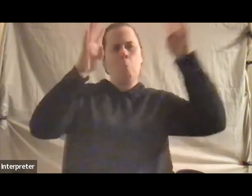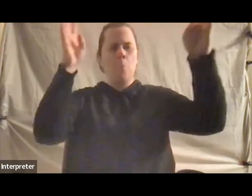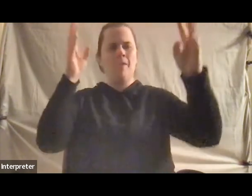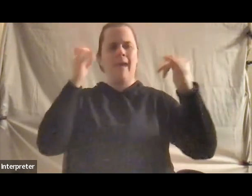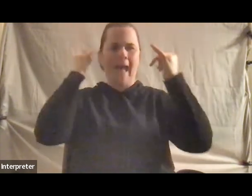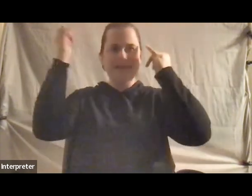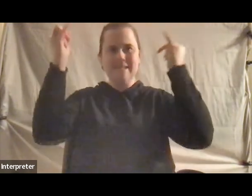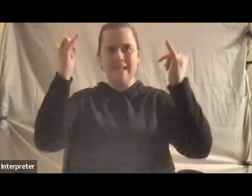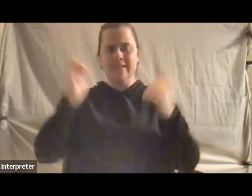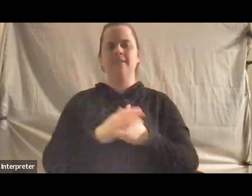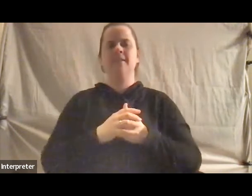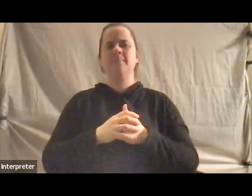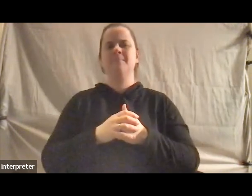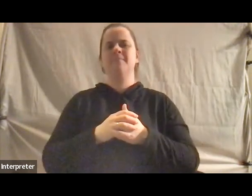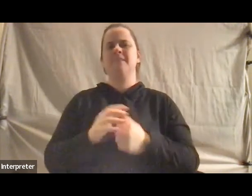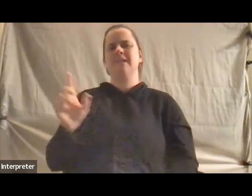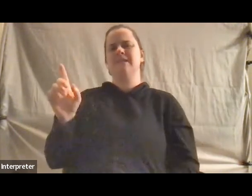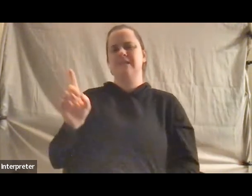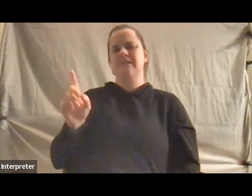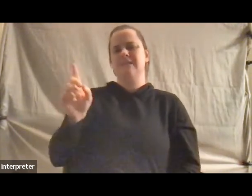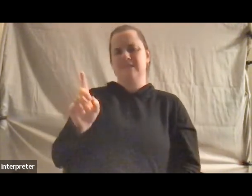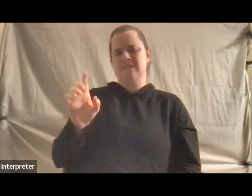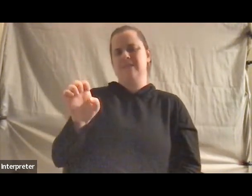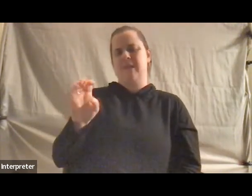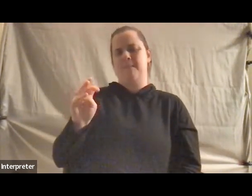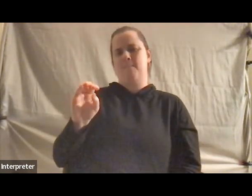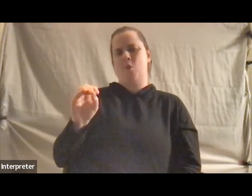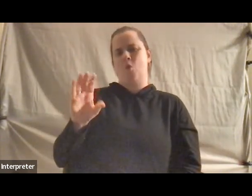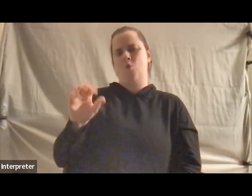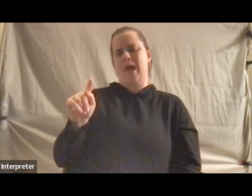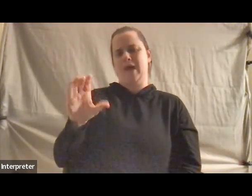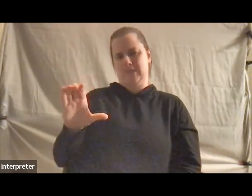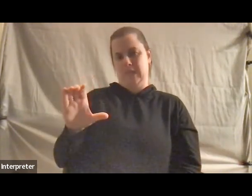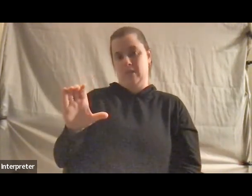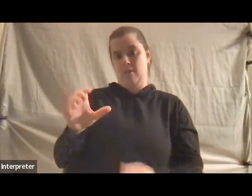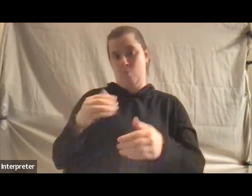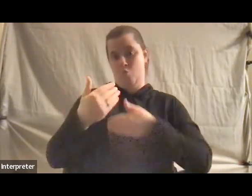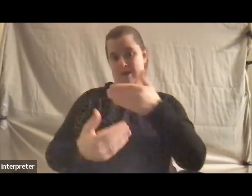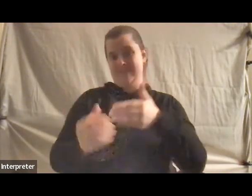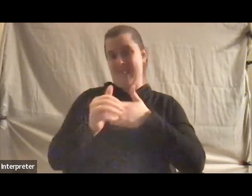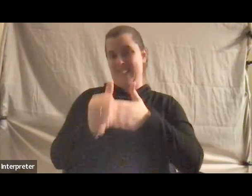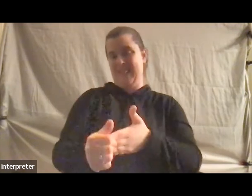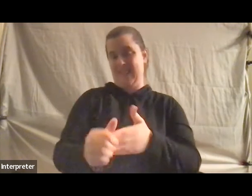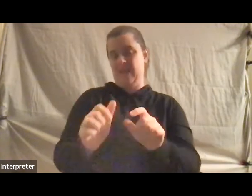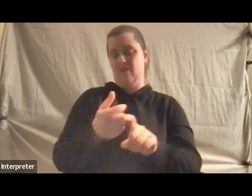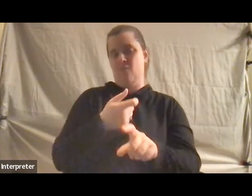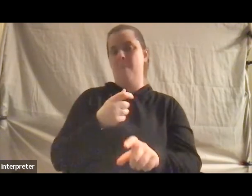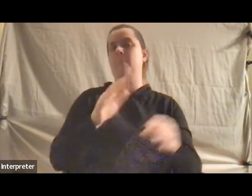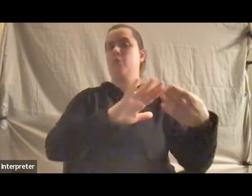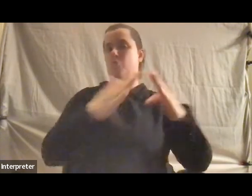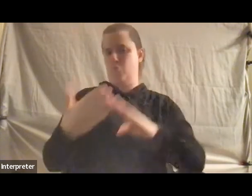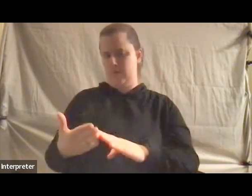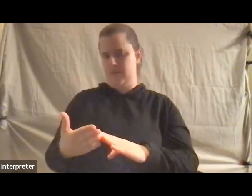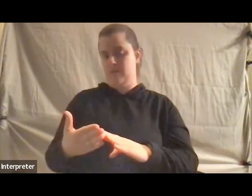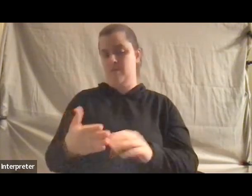sounds. It is a democratic process that is led by the community. Each district receives